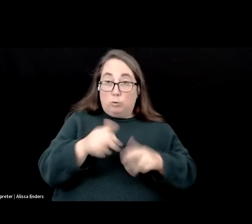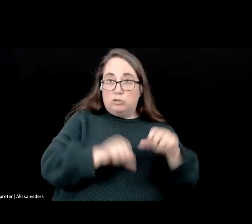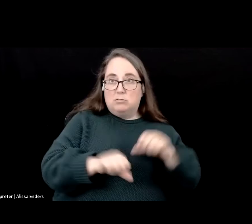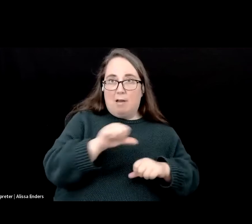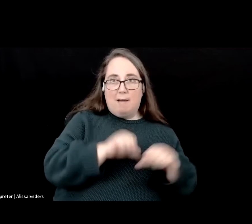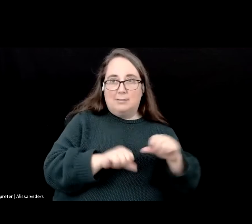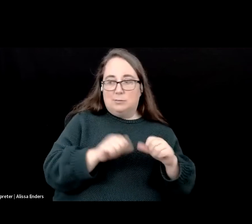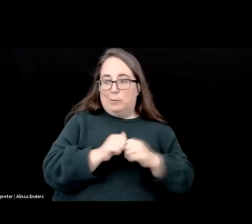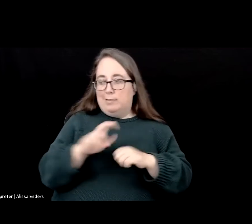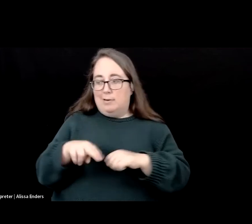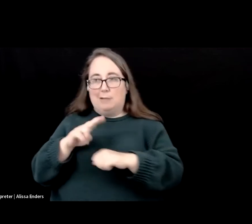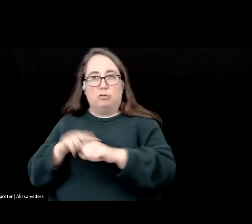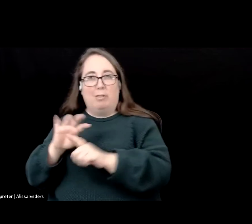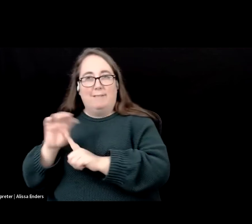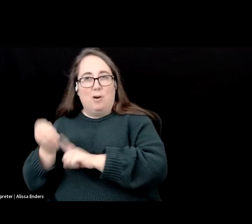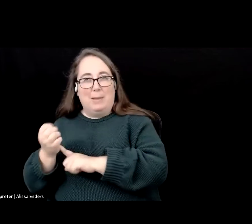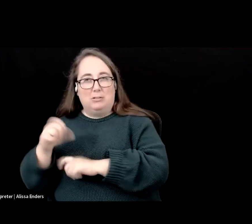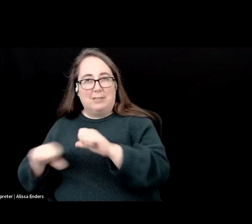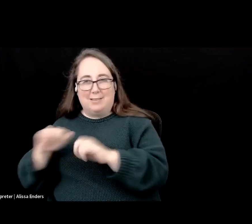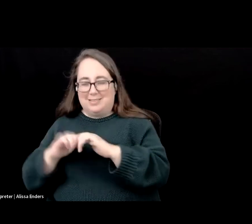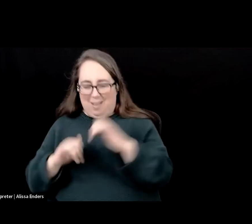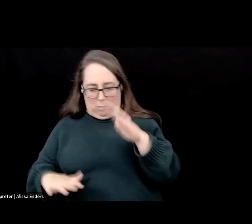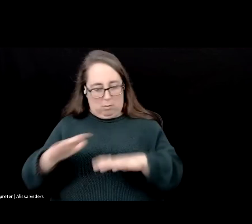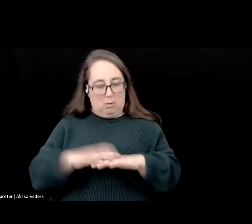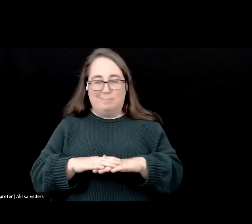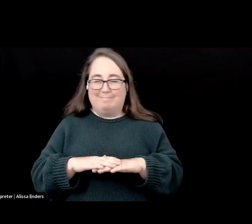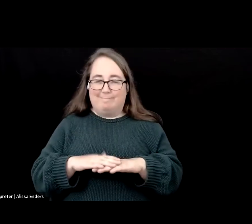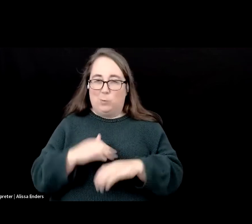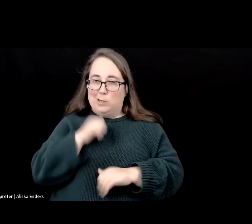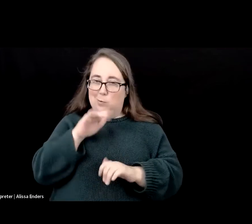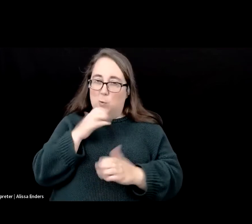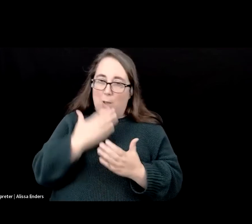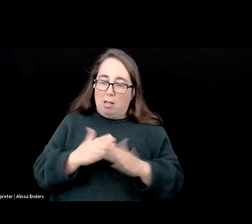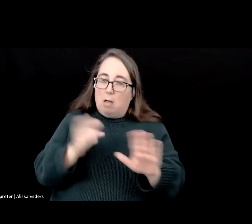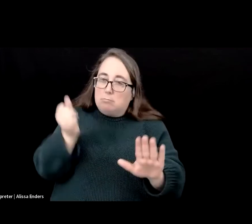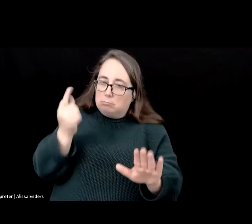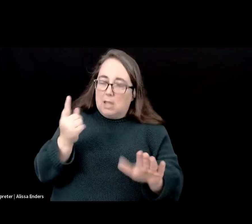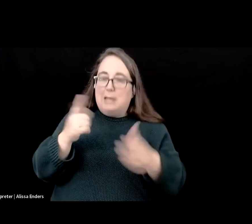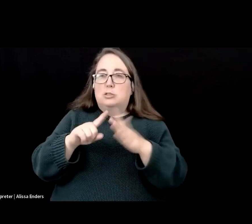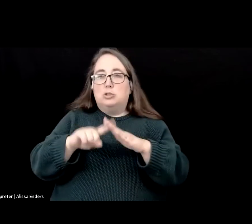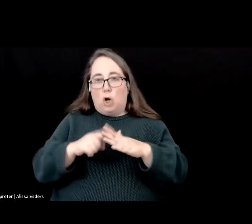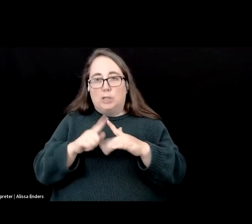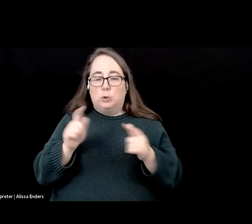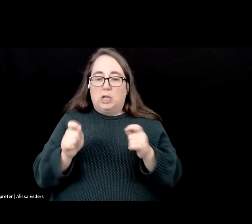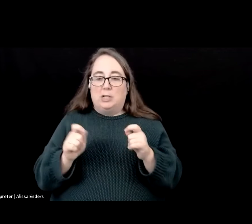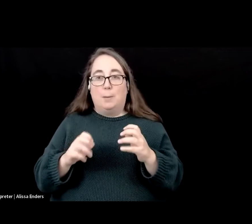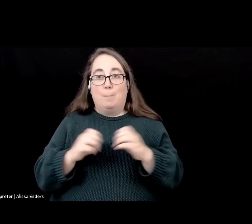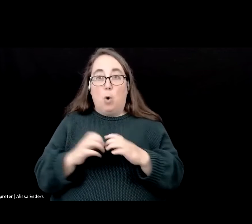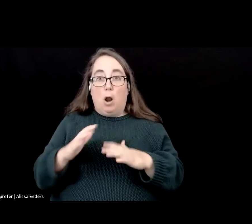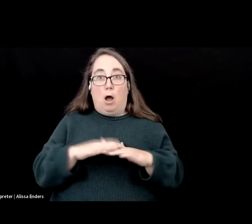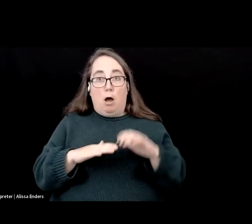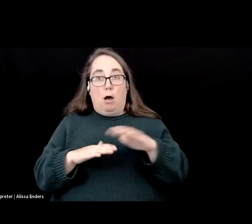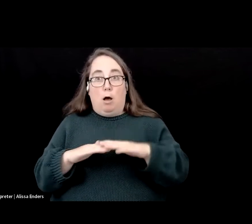the natural environmental sciences? We don't do that very well. Now it's changing. Interdisciplinary is a buzzword of the century,